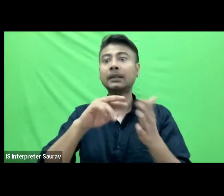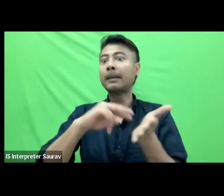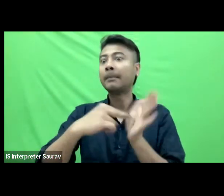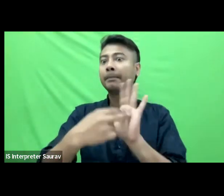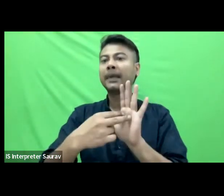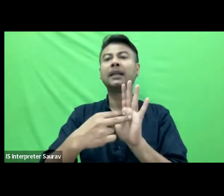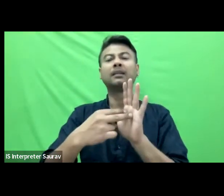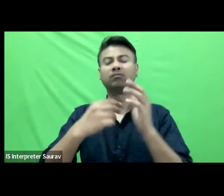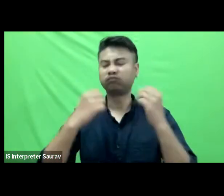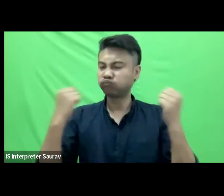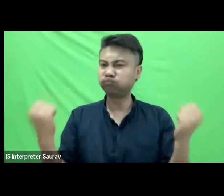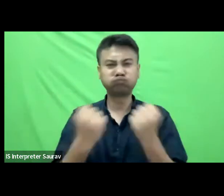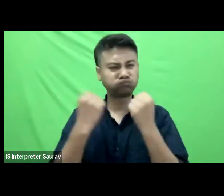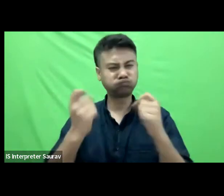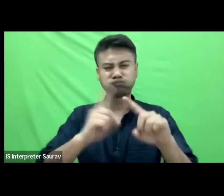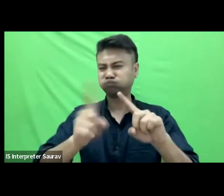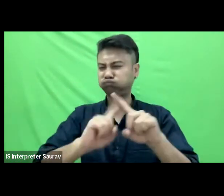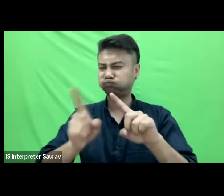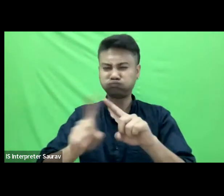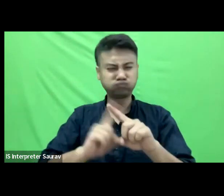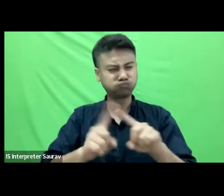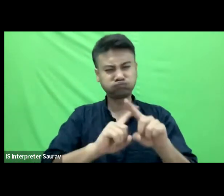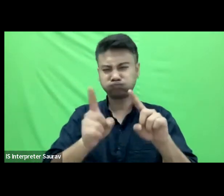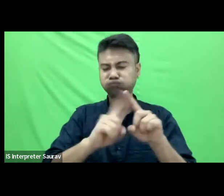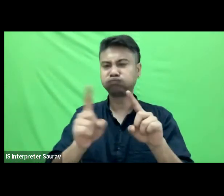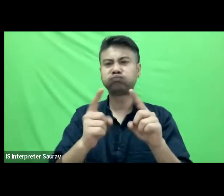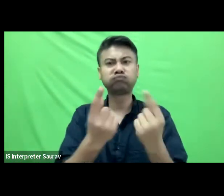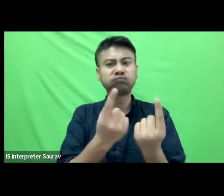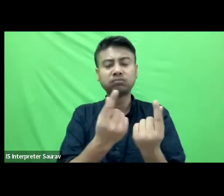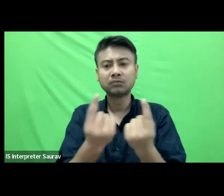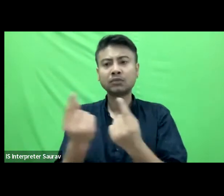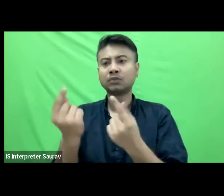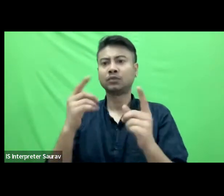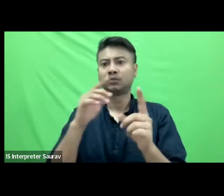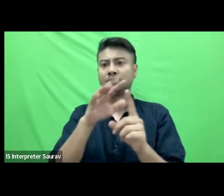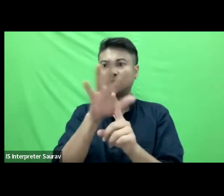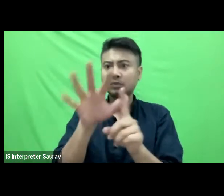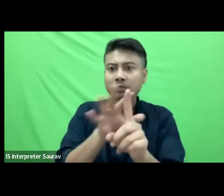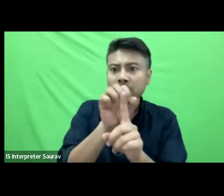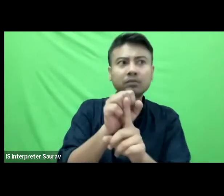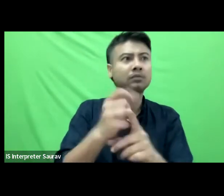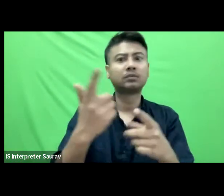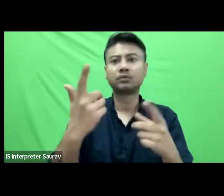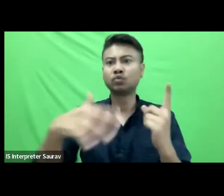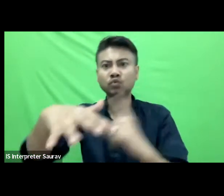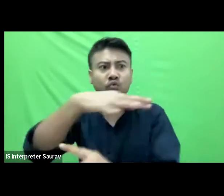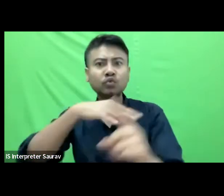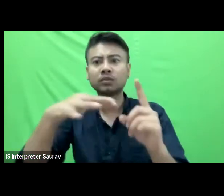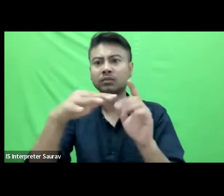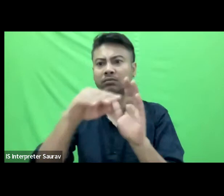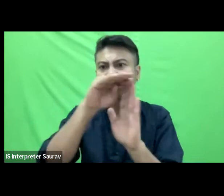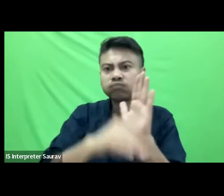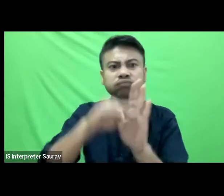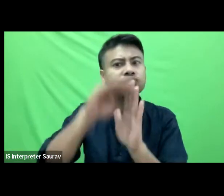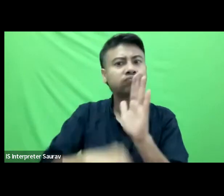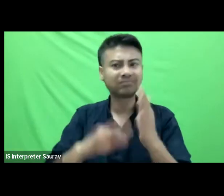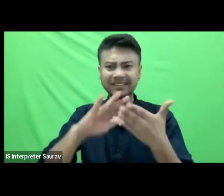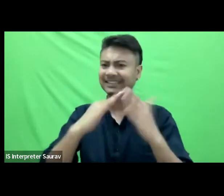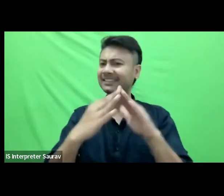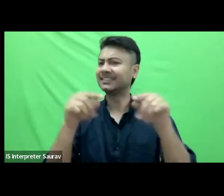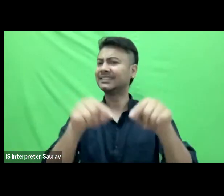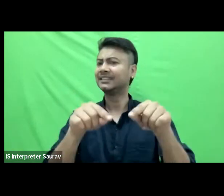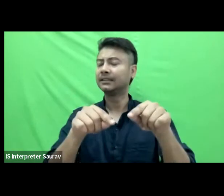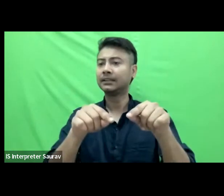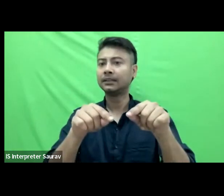it's essential that, of course, from the beginning, we design and we plan our built environments in a way that